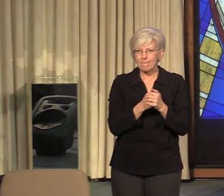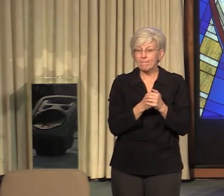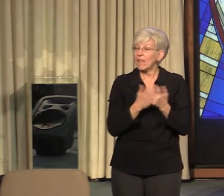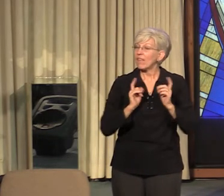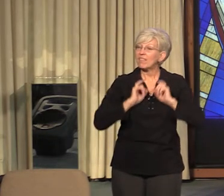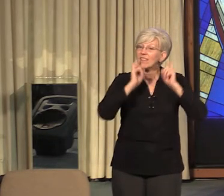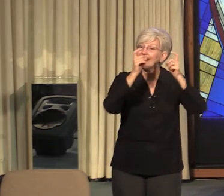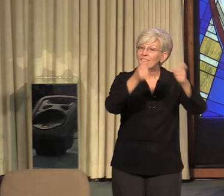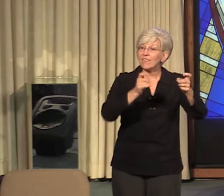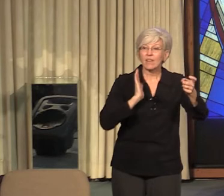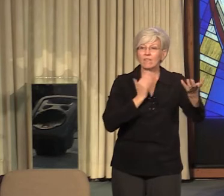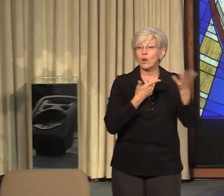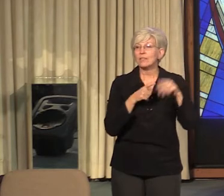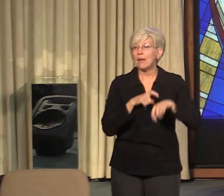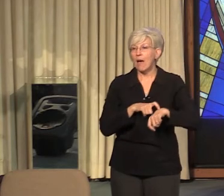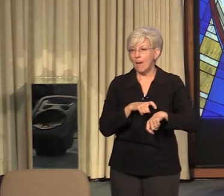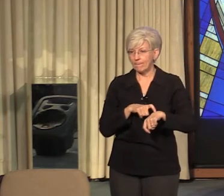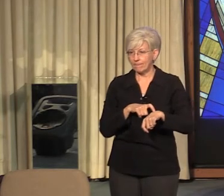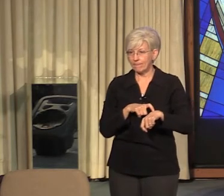the giving of our time